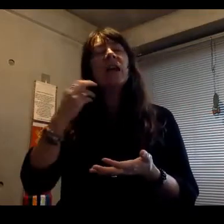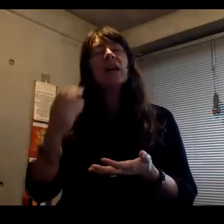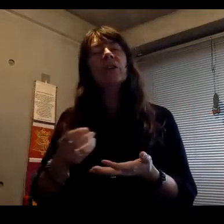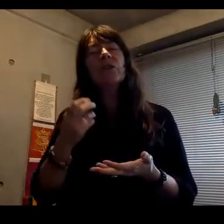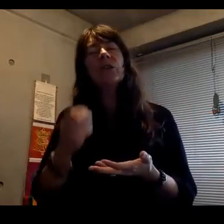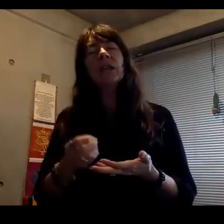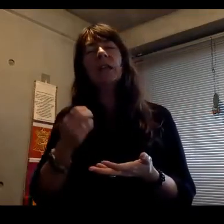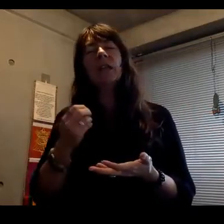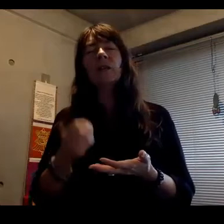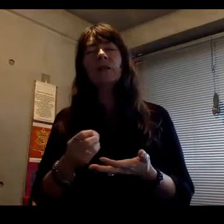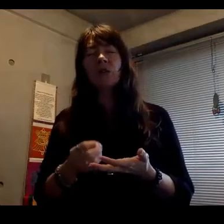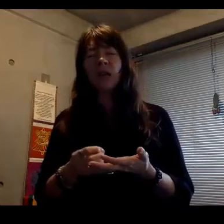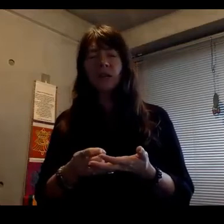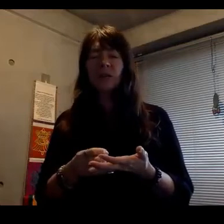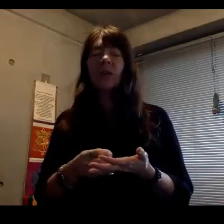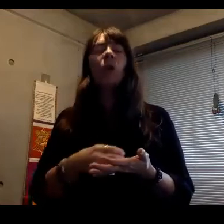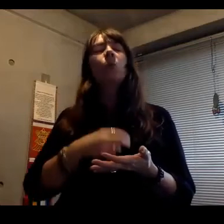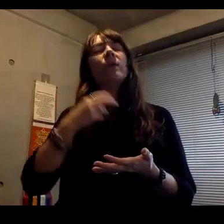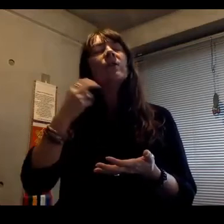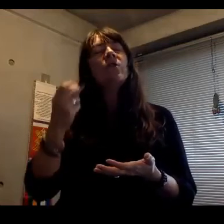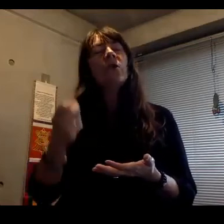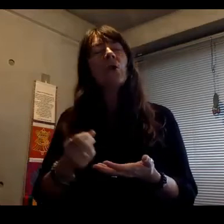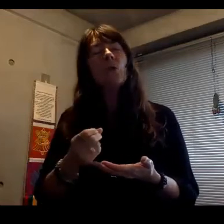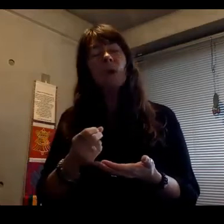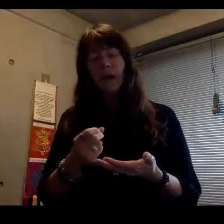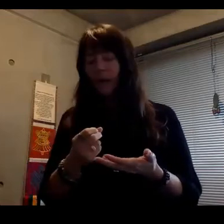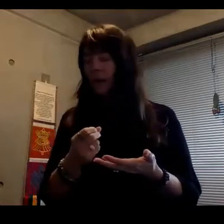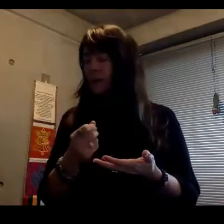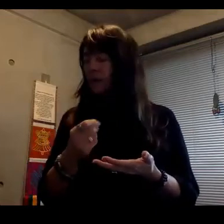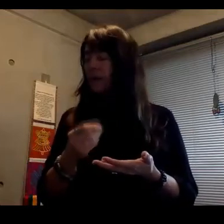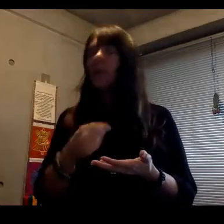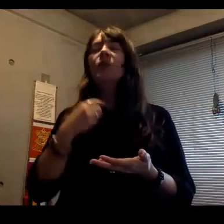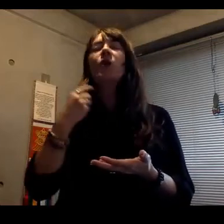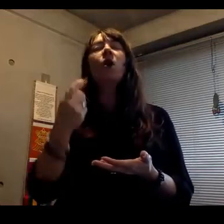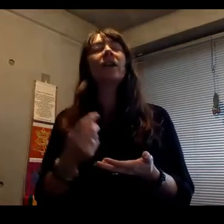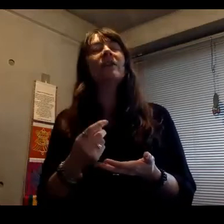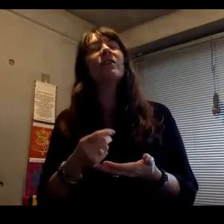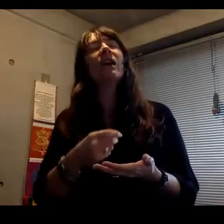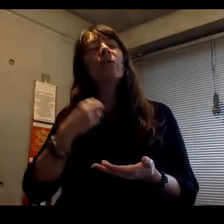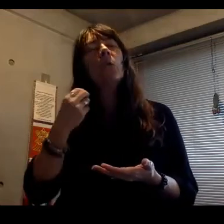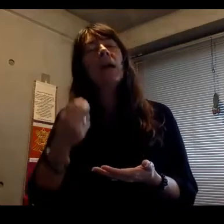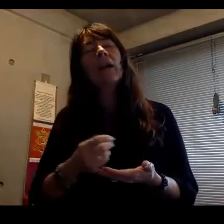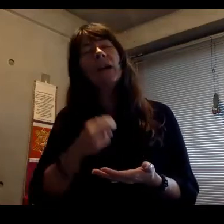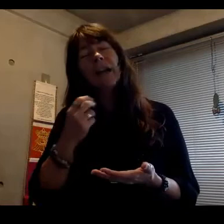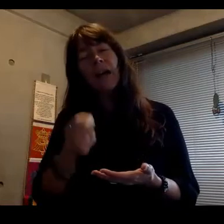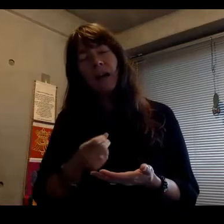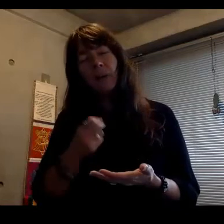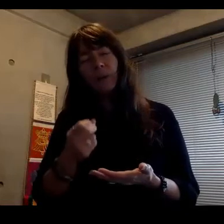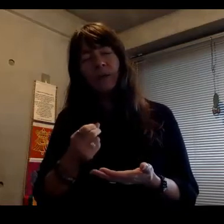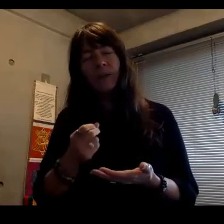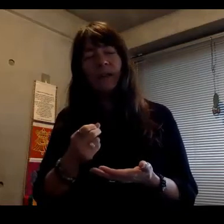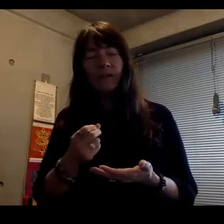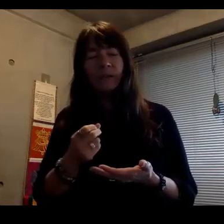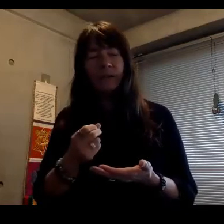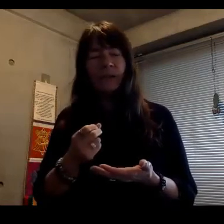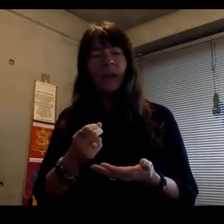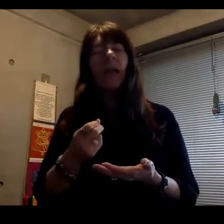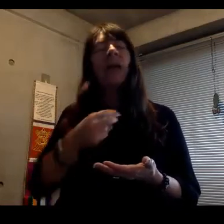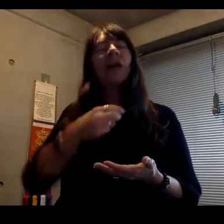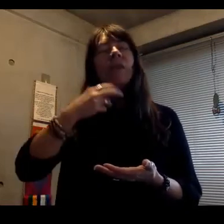is an energetic exchange with no knowledge of where and how it will turn